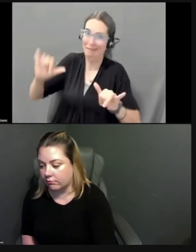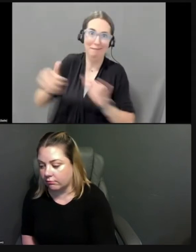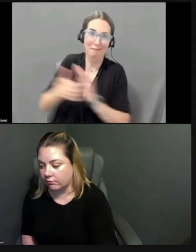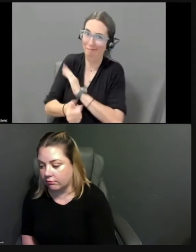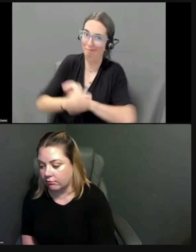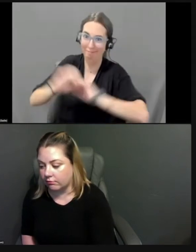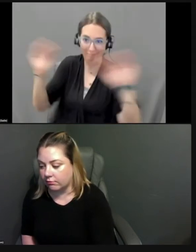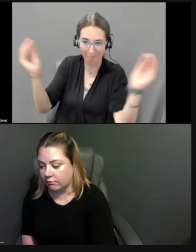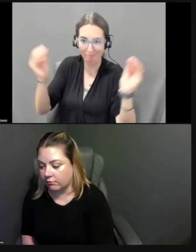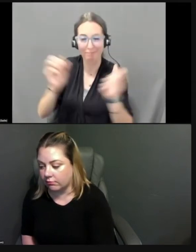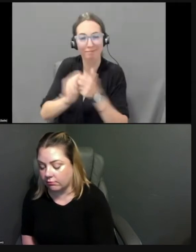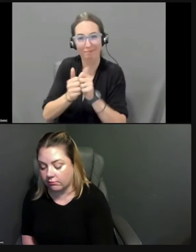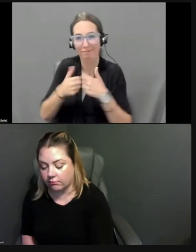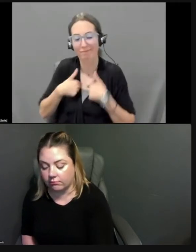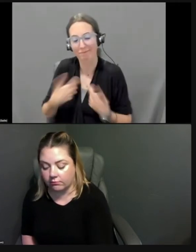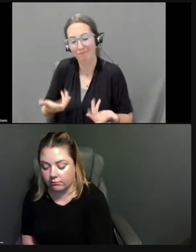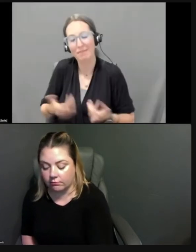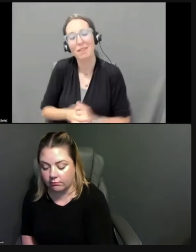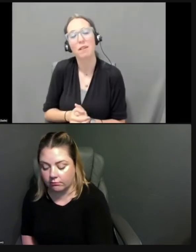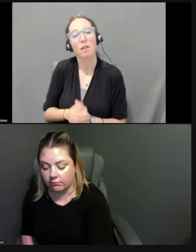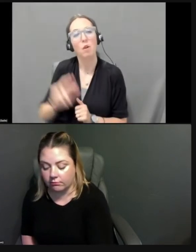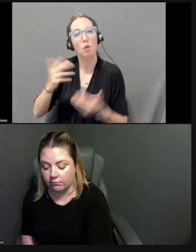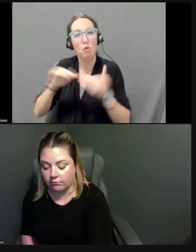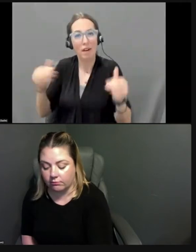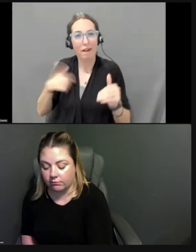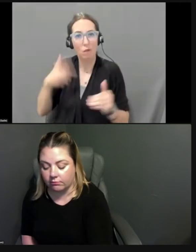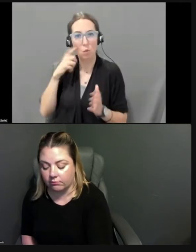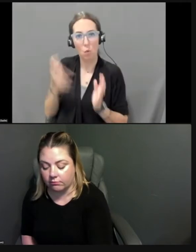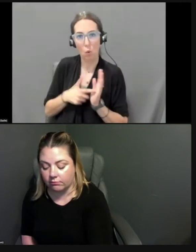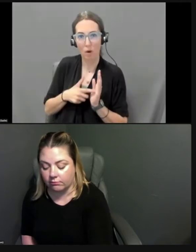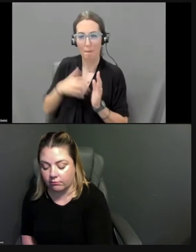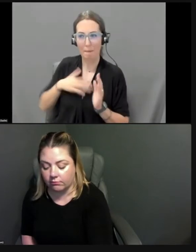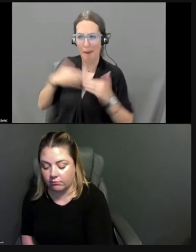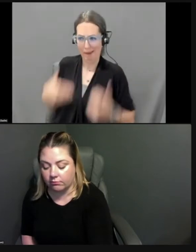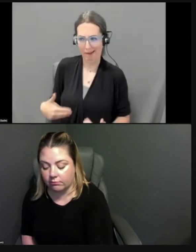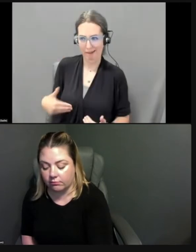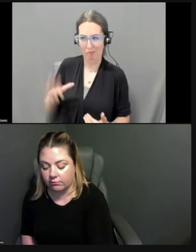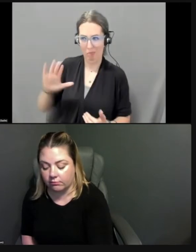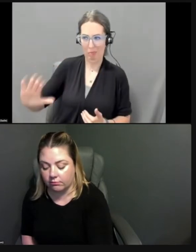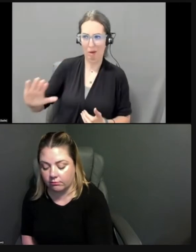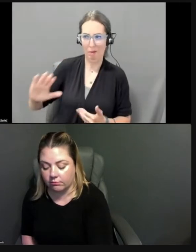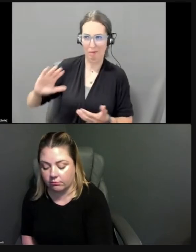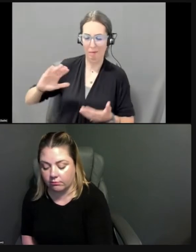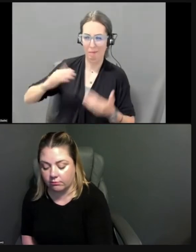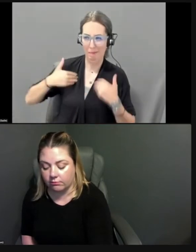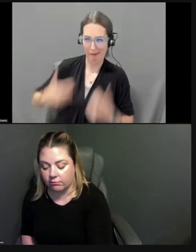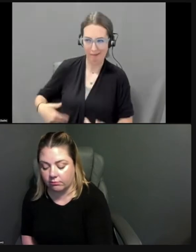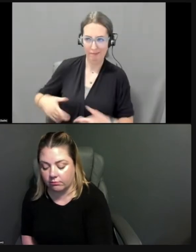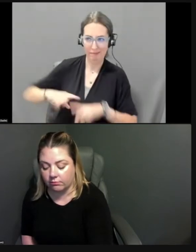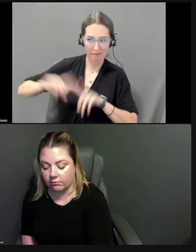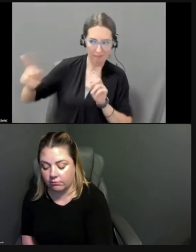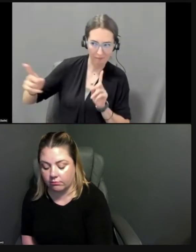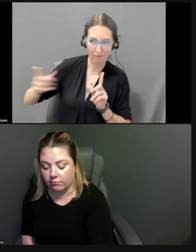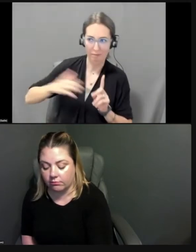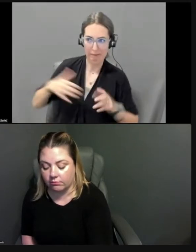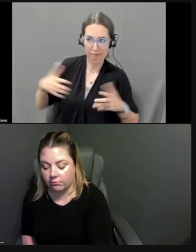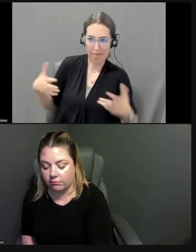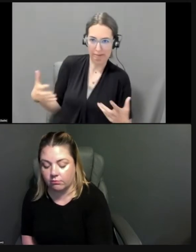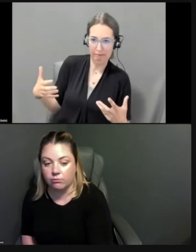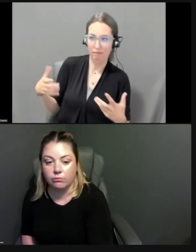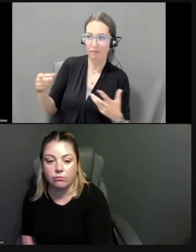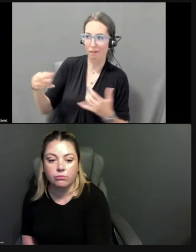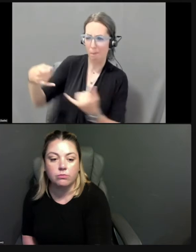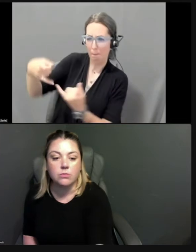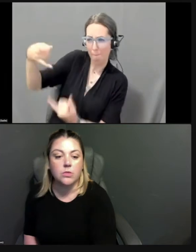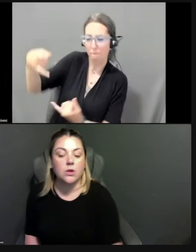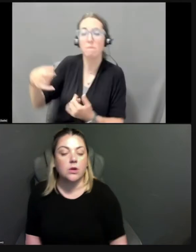was about 3rd grade that I was bigger than my cousins and my friends, and grew up as a very picky eater too.